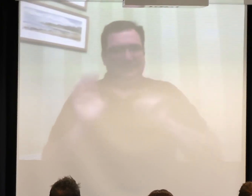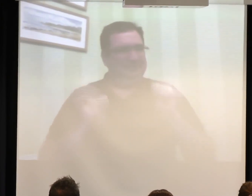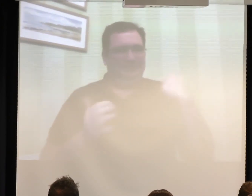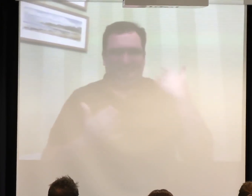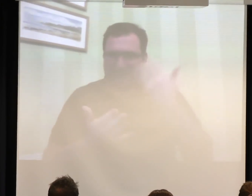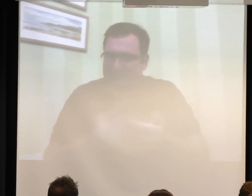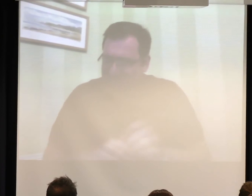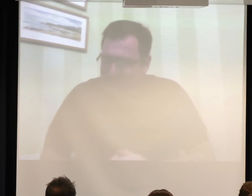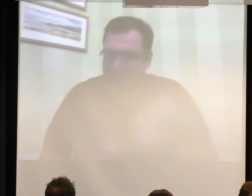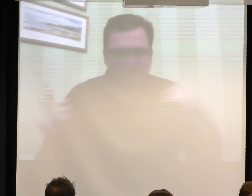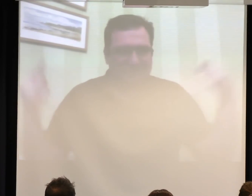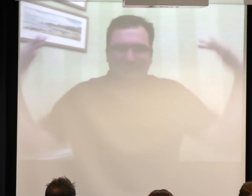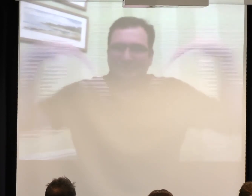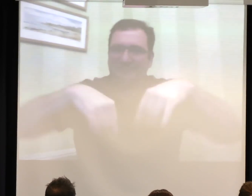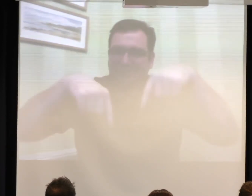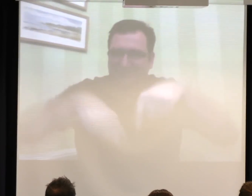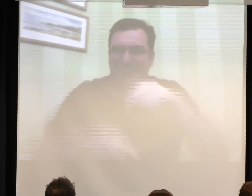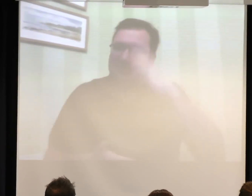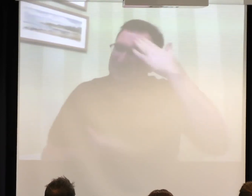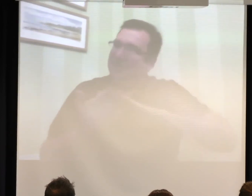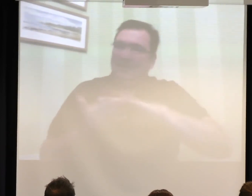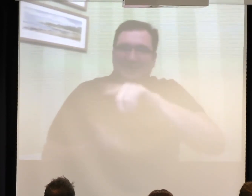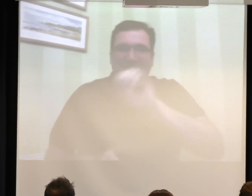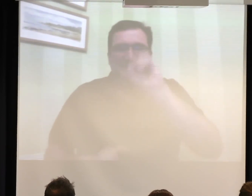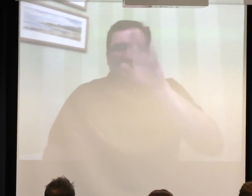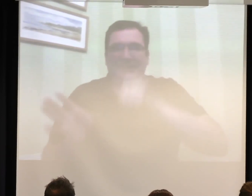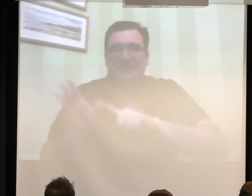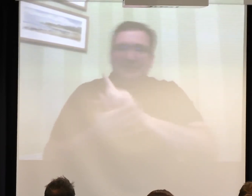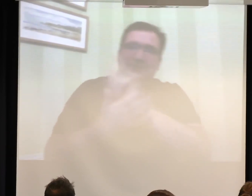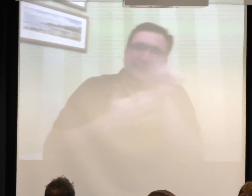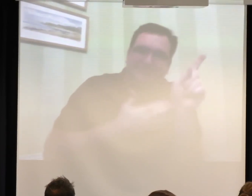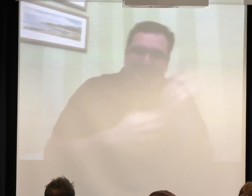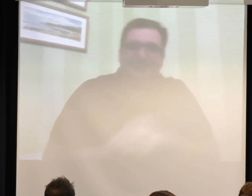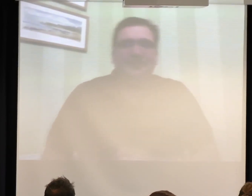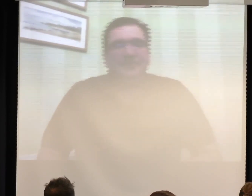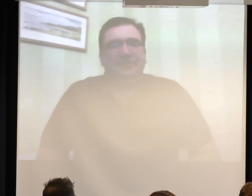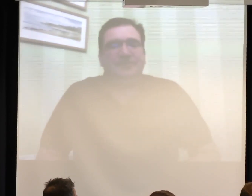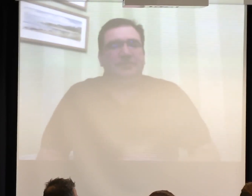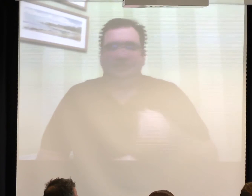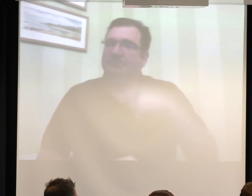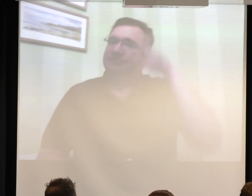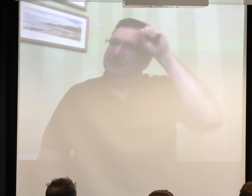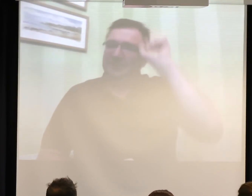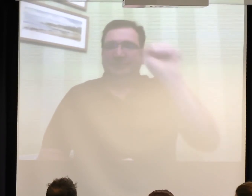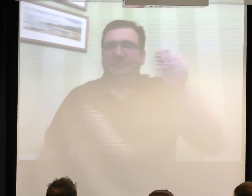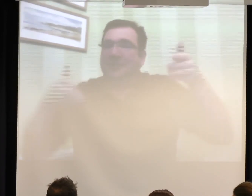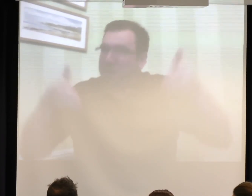here and he's been away for 10 years. But it's wonderful that you're here to commemorate and to remember